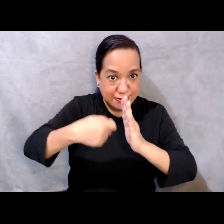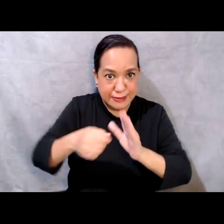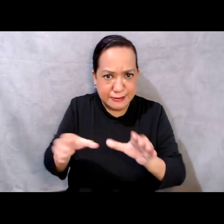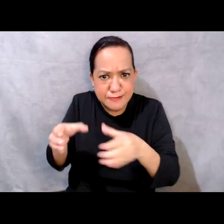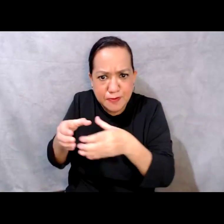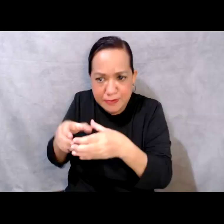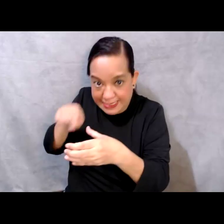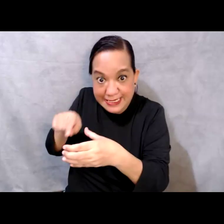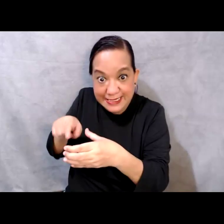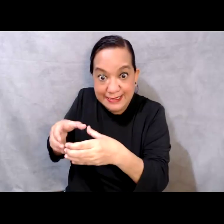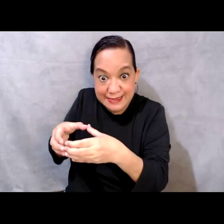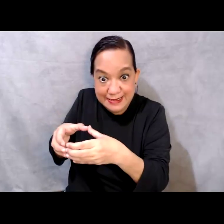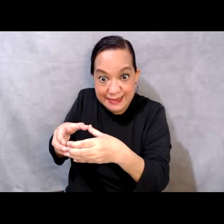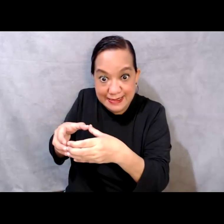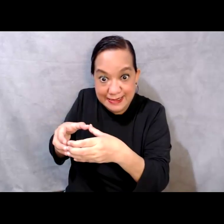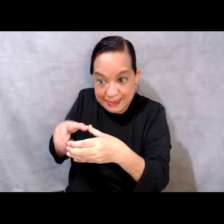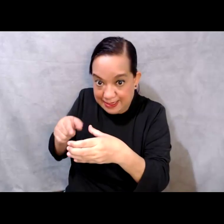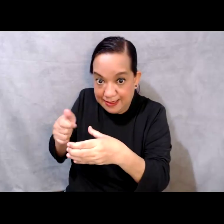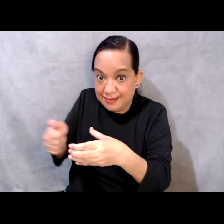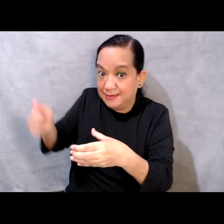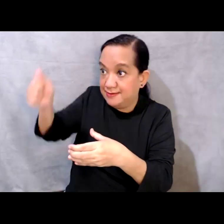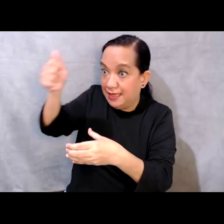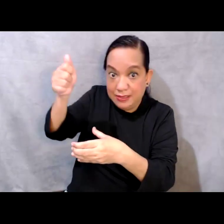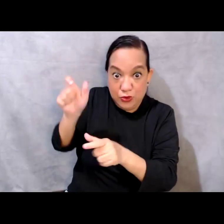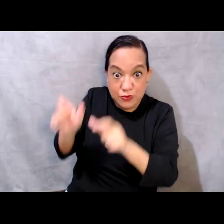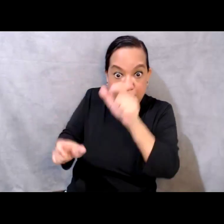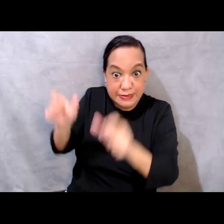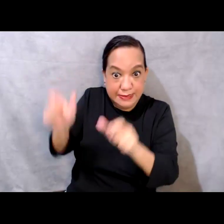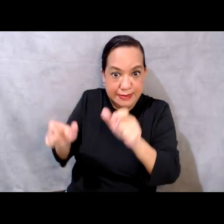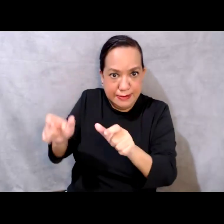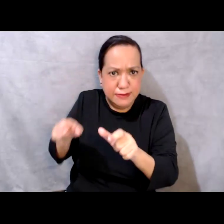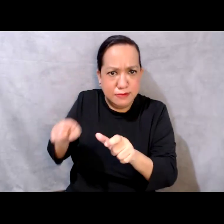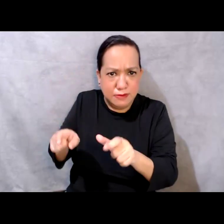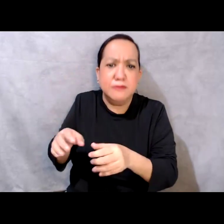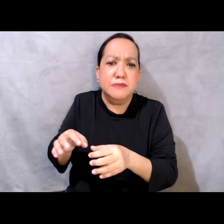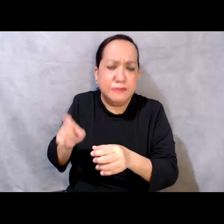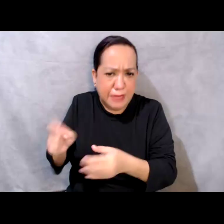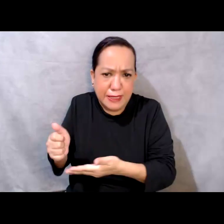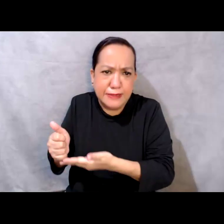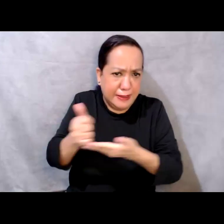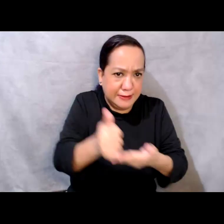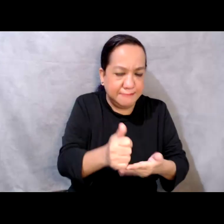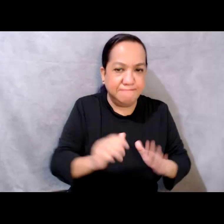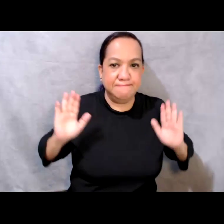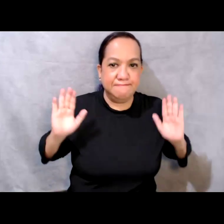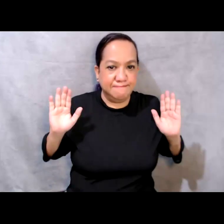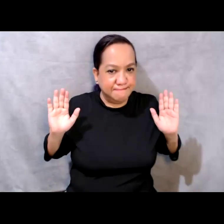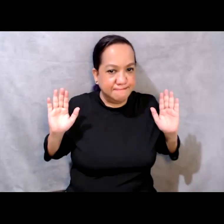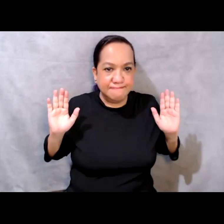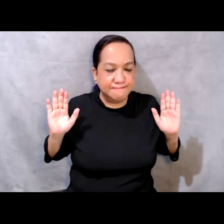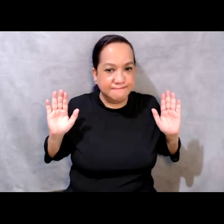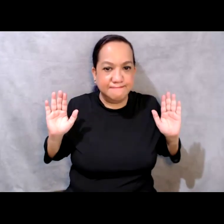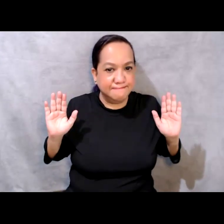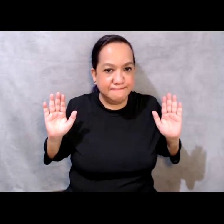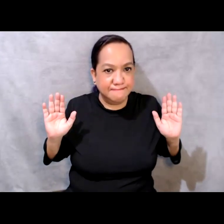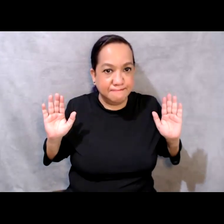project team can be effective, but it is not independent. The accountability mechanism process is independent,